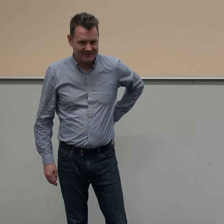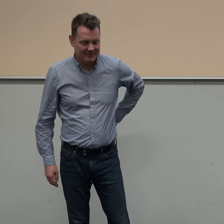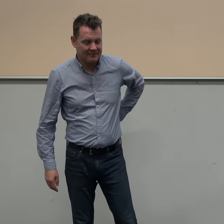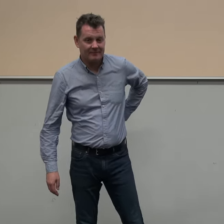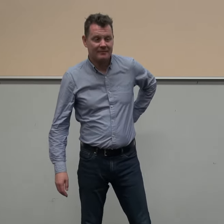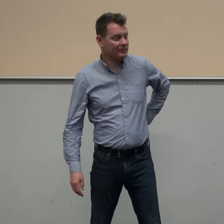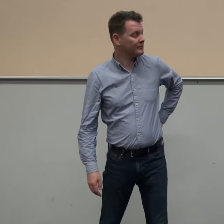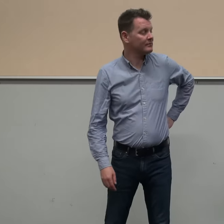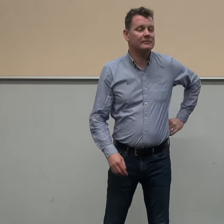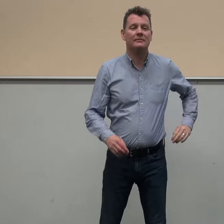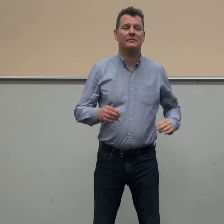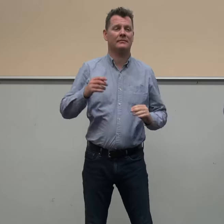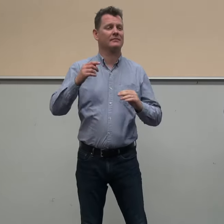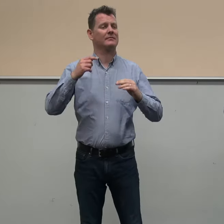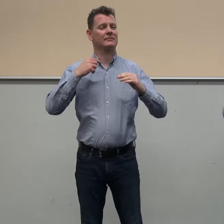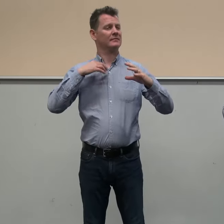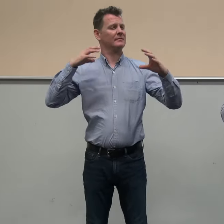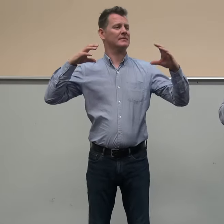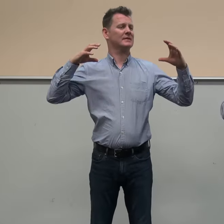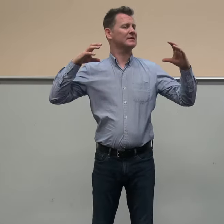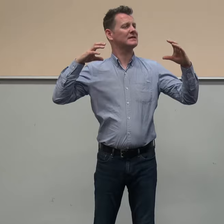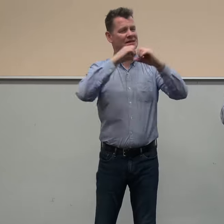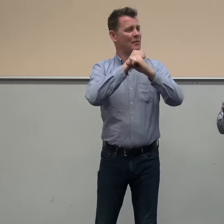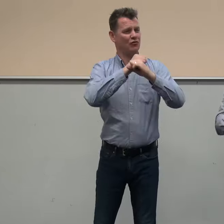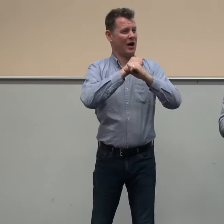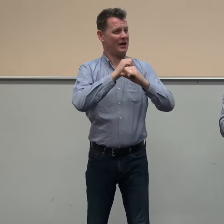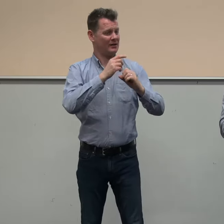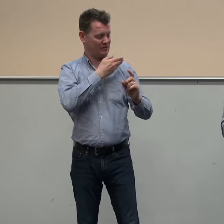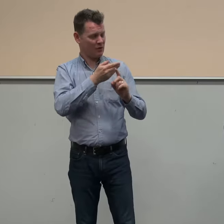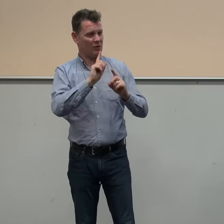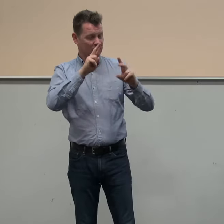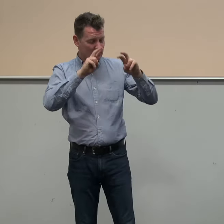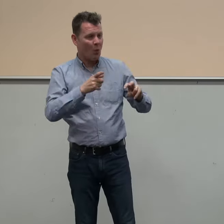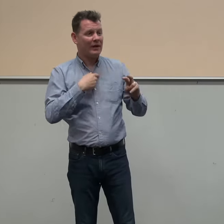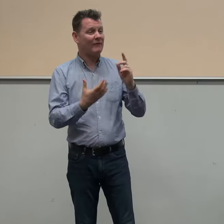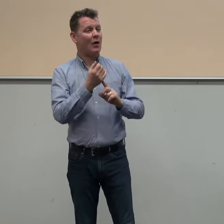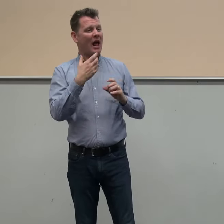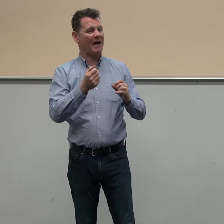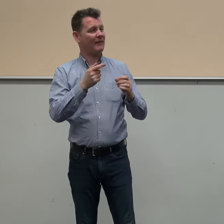To summarise, really what I found was this chain of miscommunication